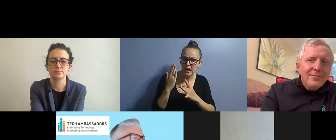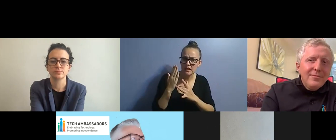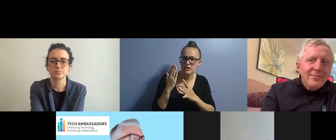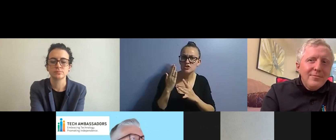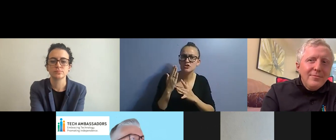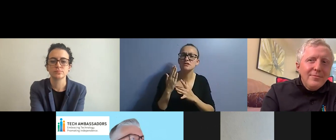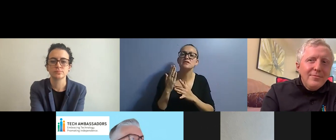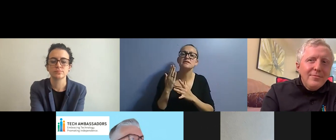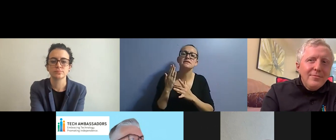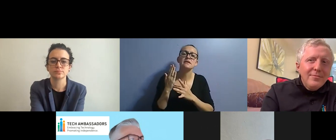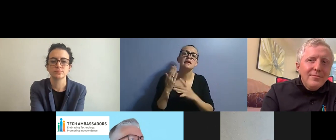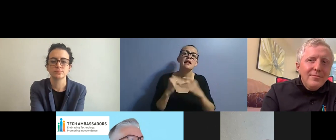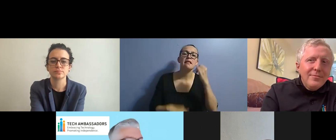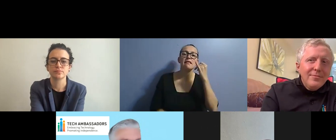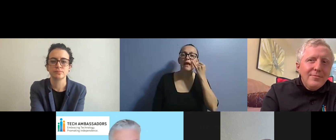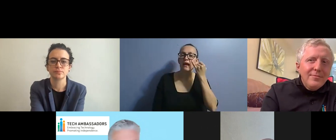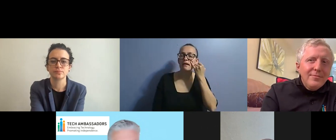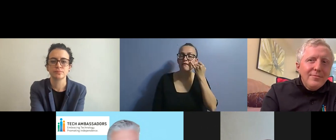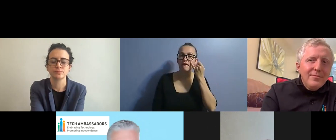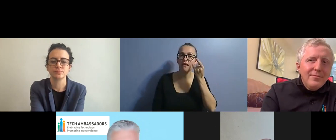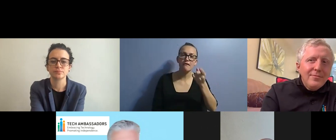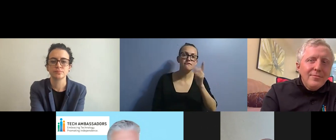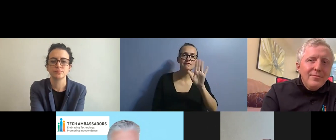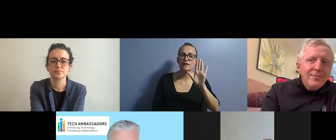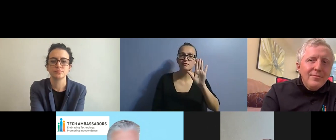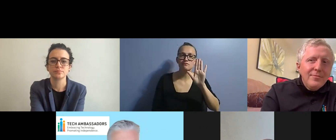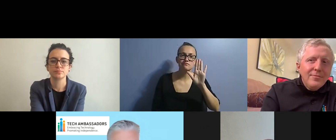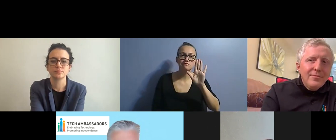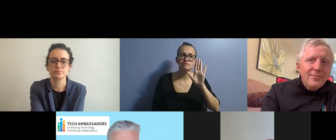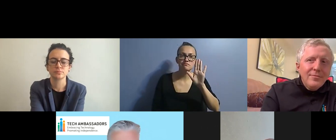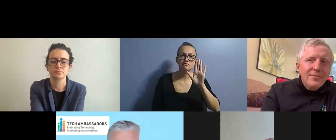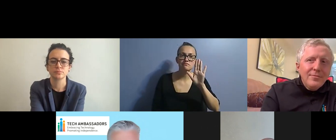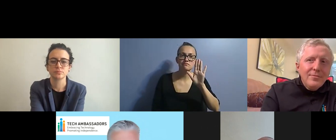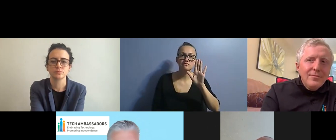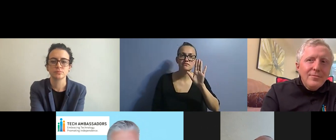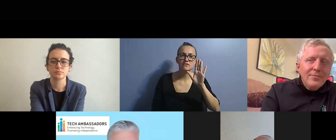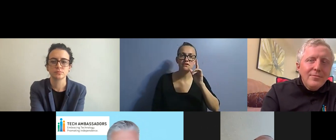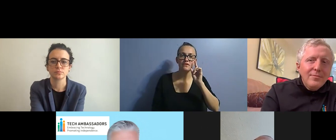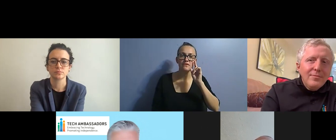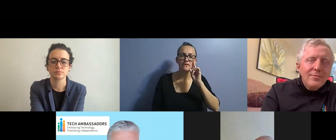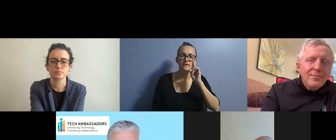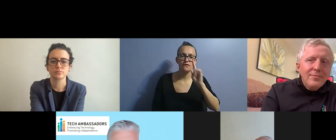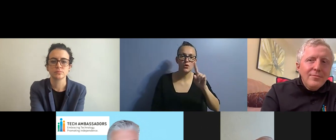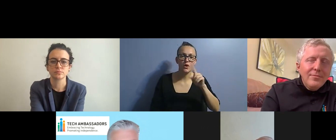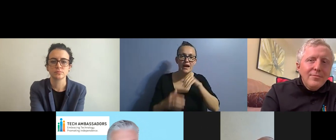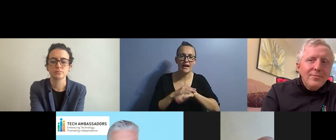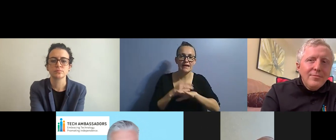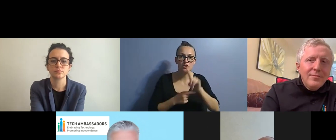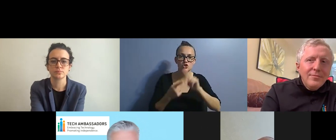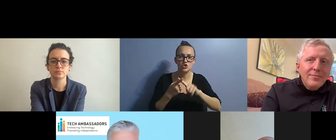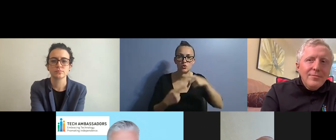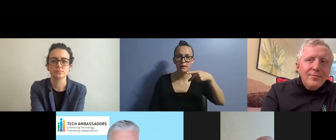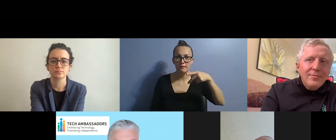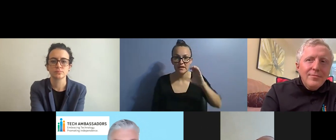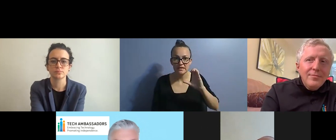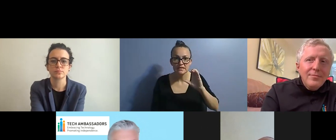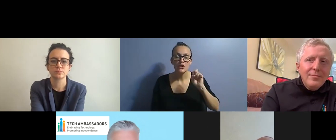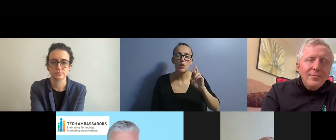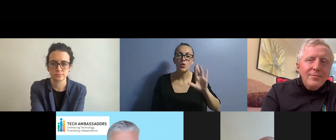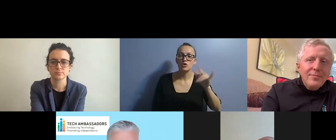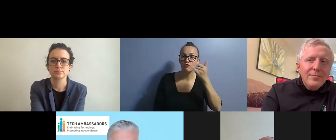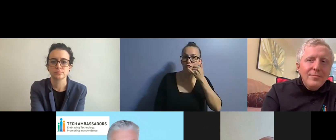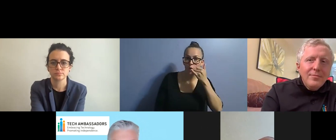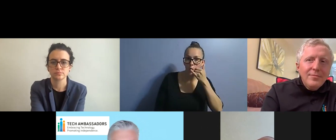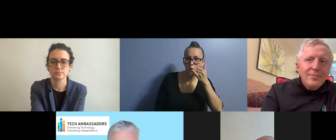you have something pretty consistently that you use to access a PC or mobile phone? That question I get from